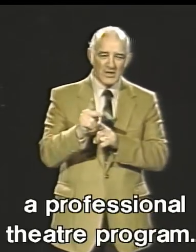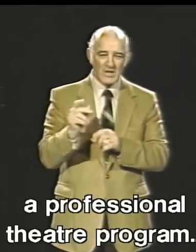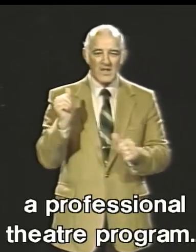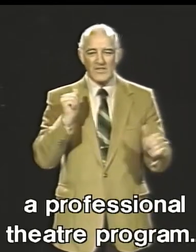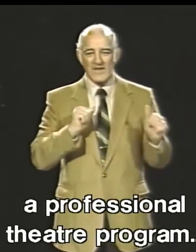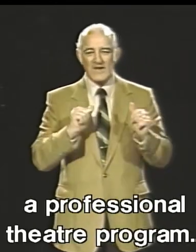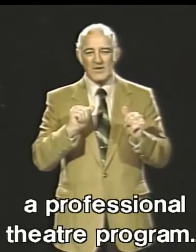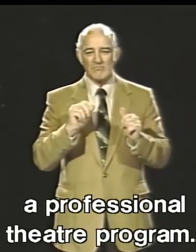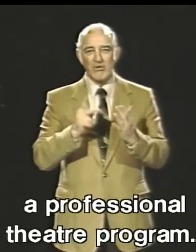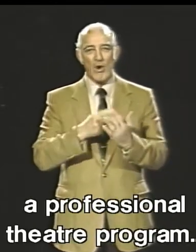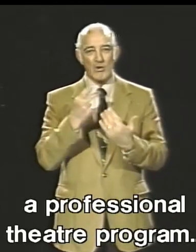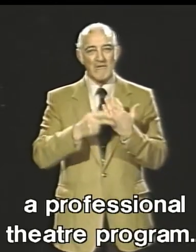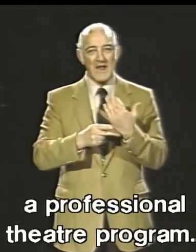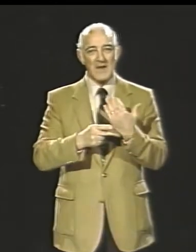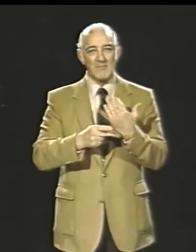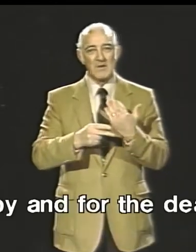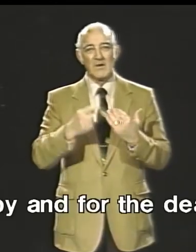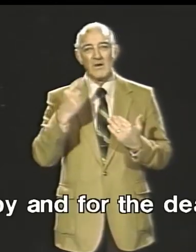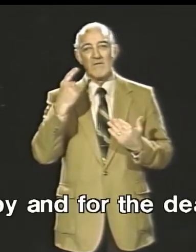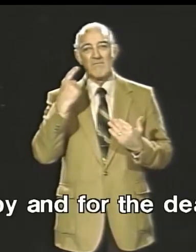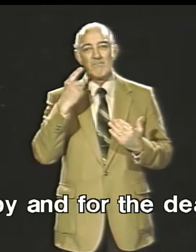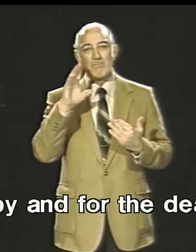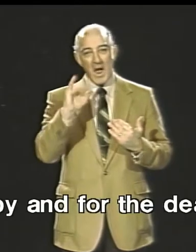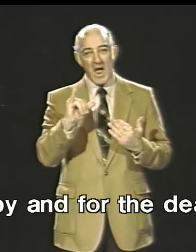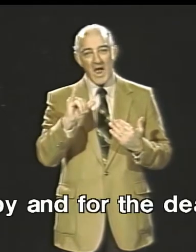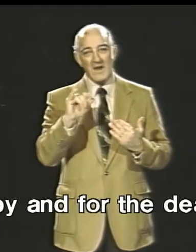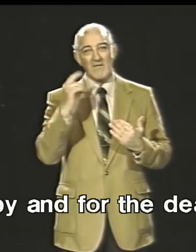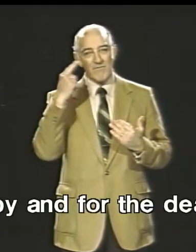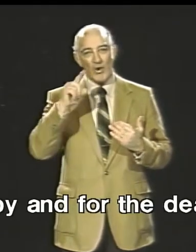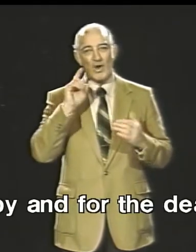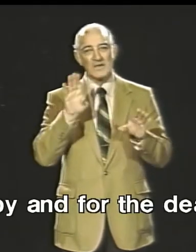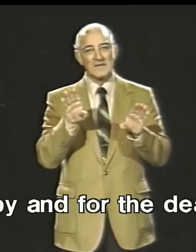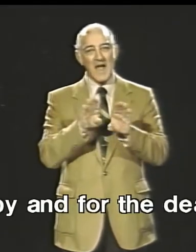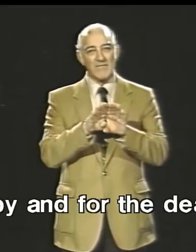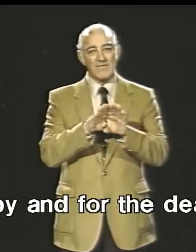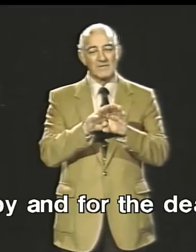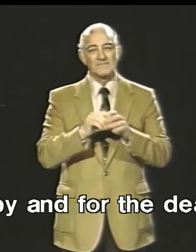professional theater program by and for the deaf.